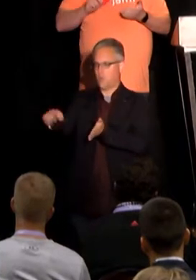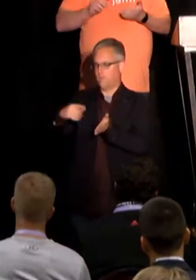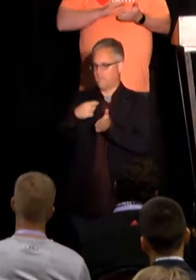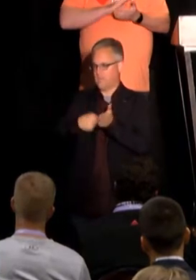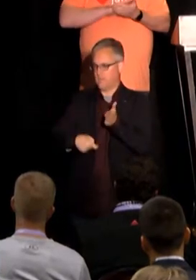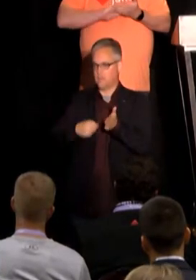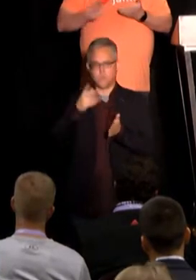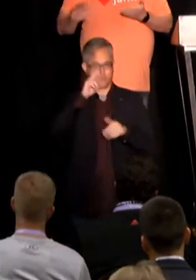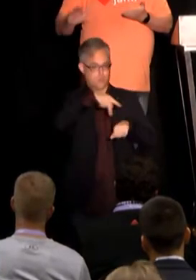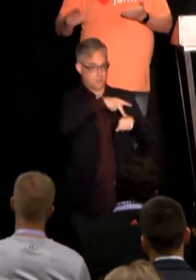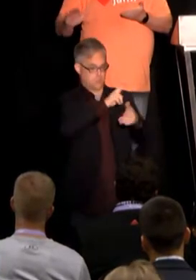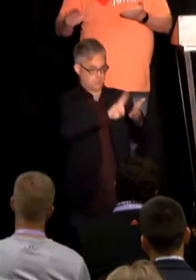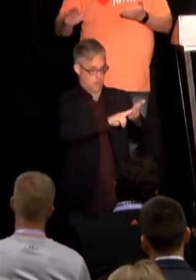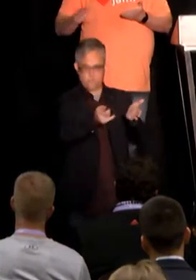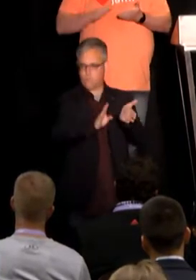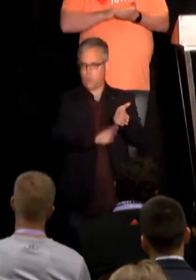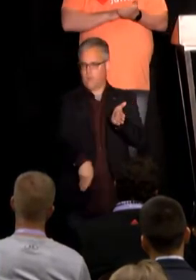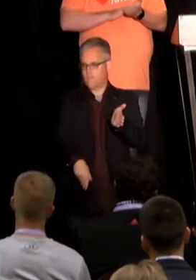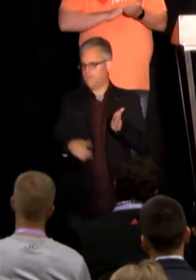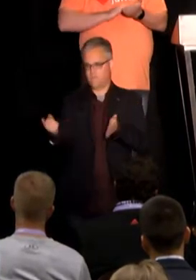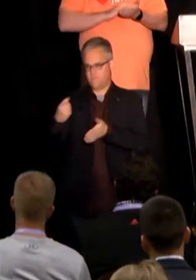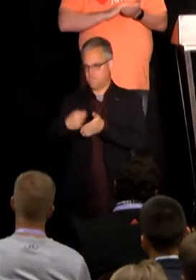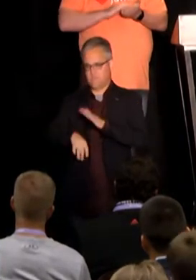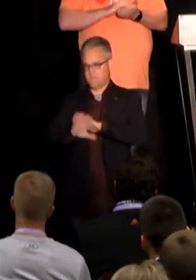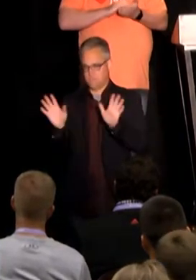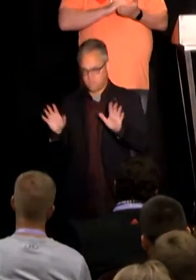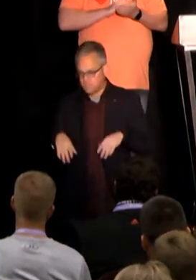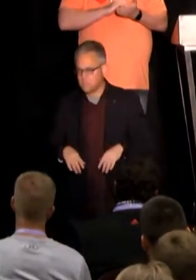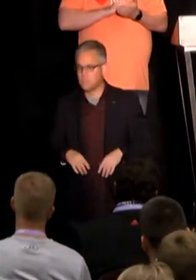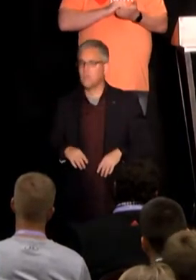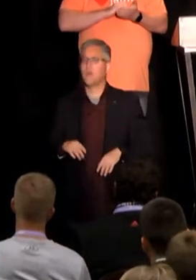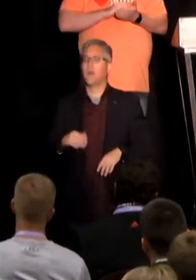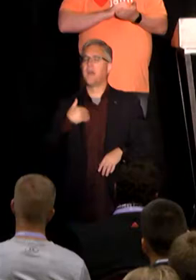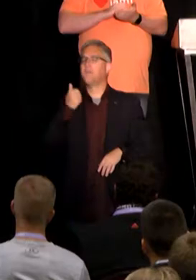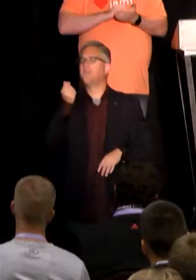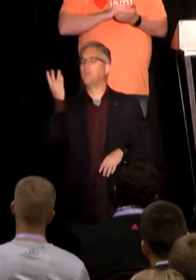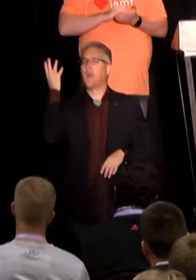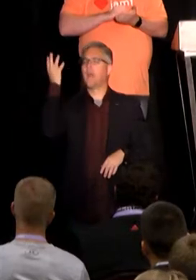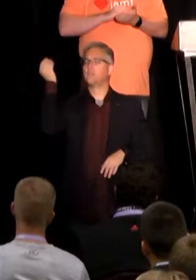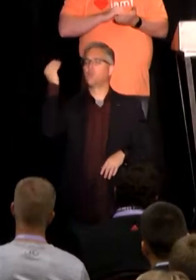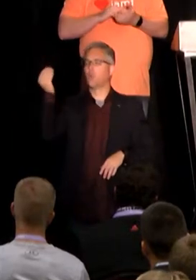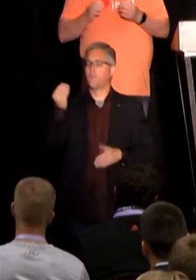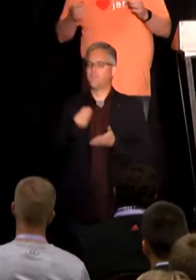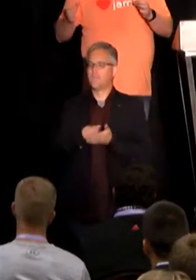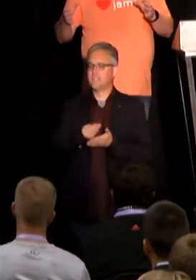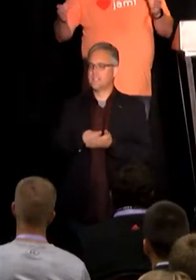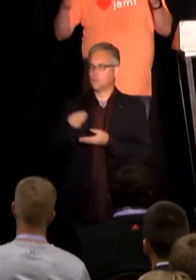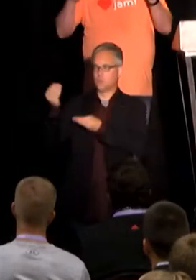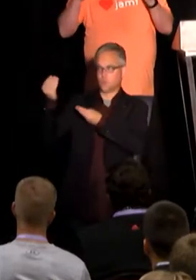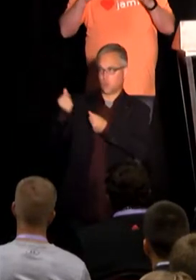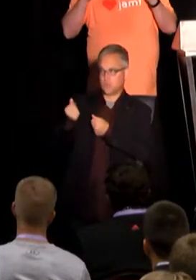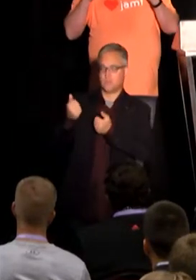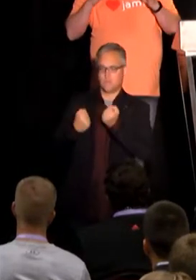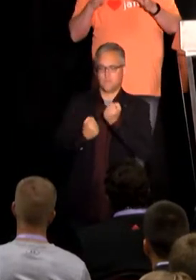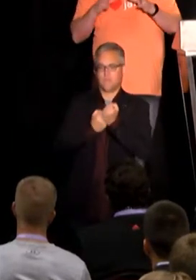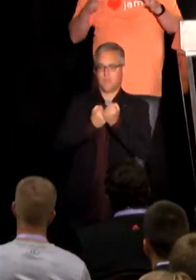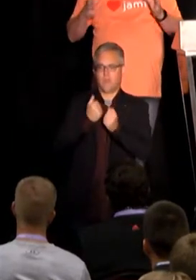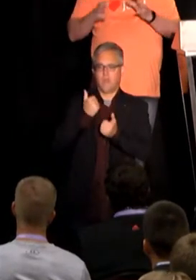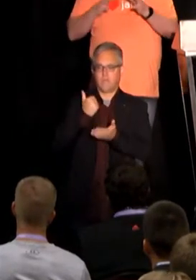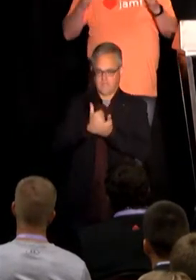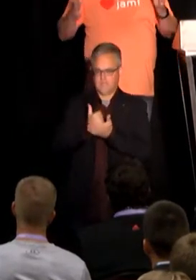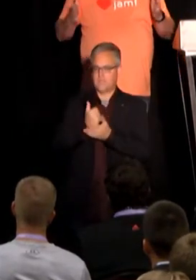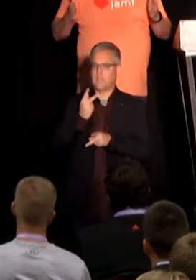signs off. It's waived. We have some other external funding sources that help keep our self-service